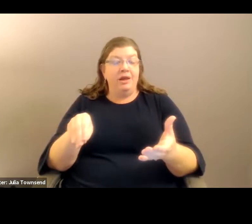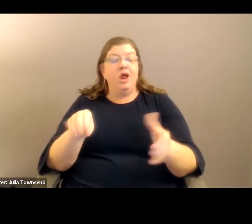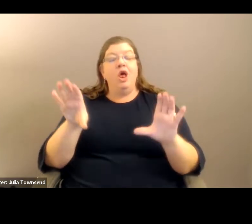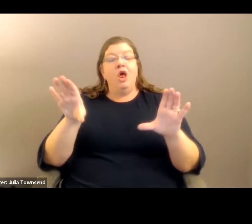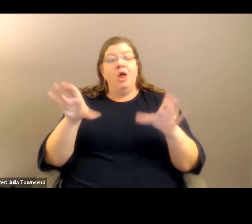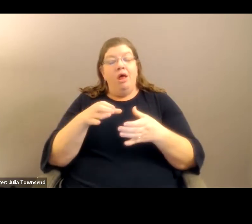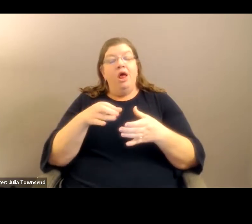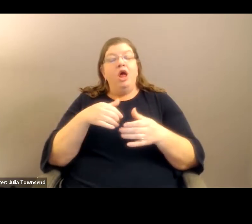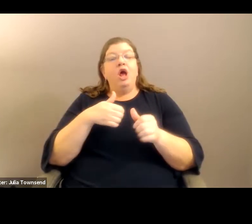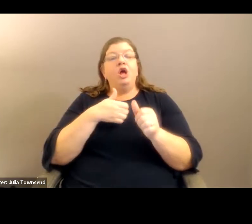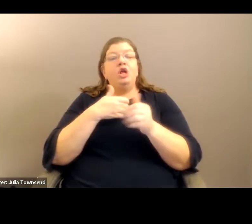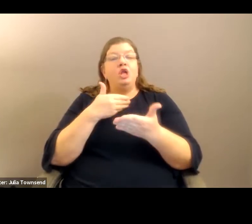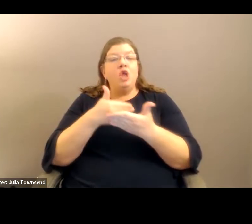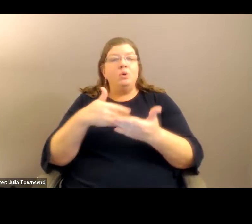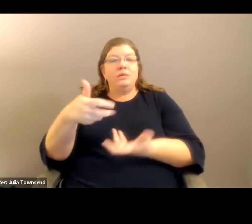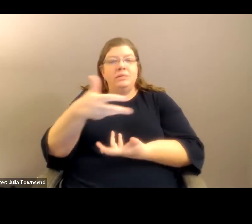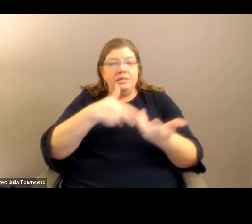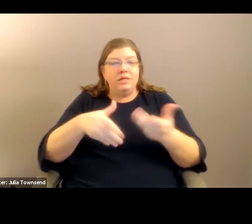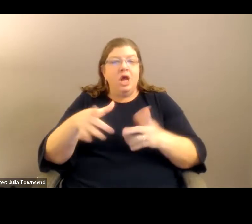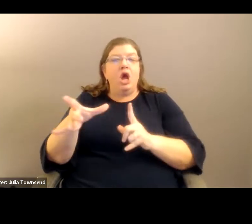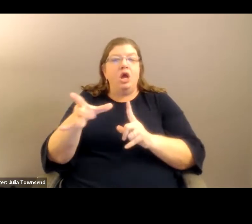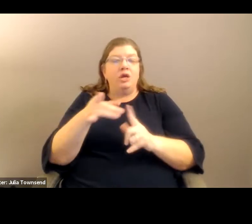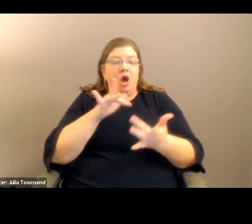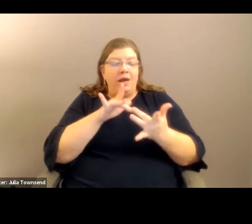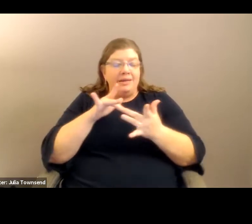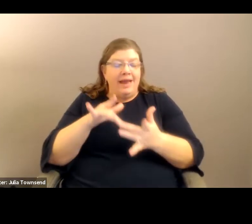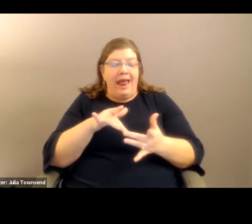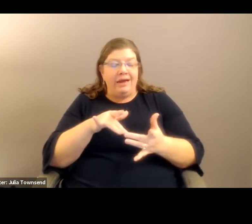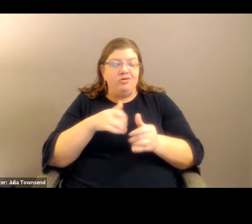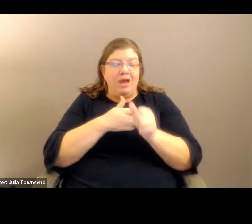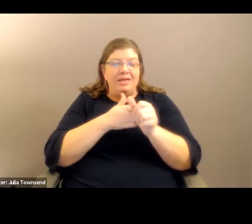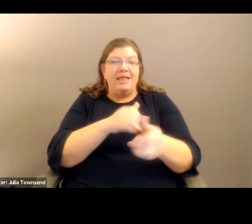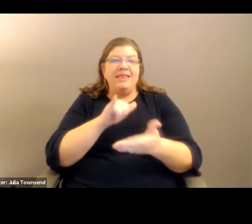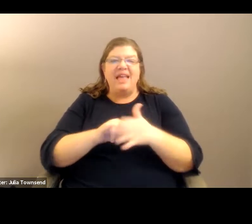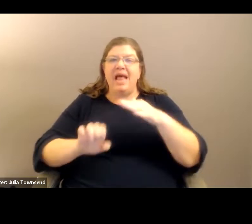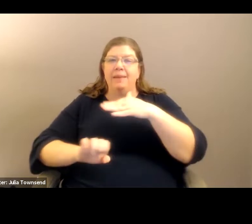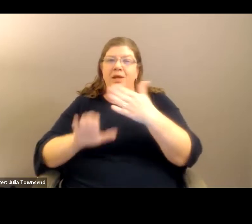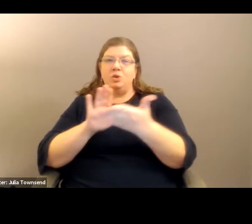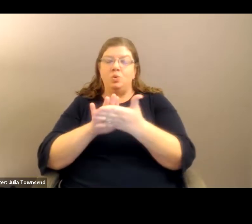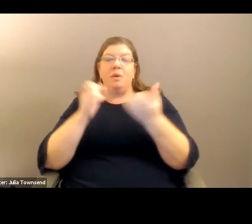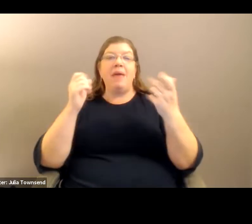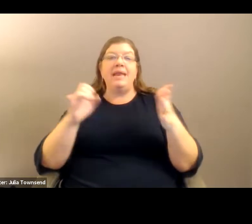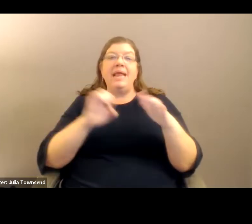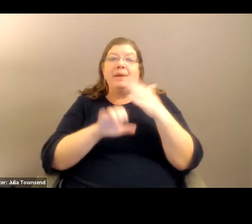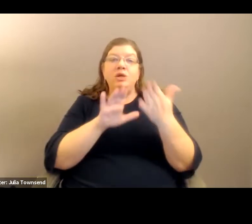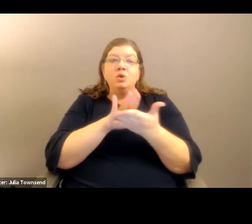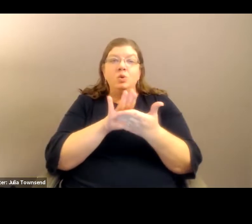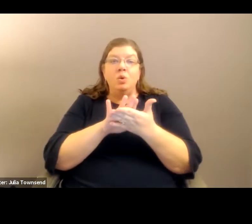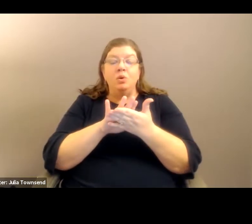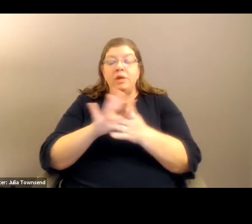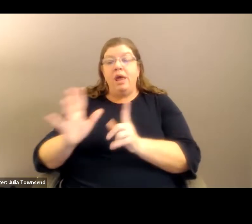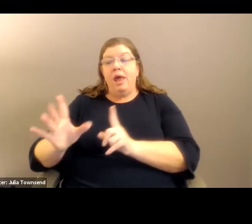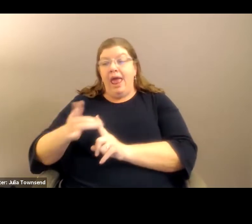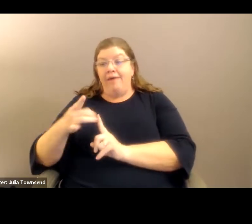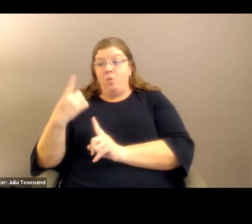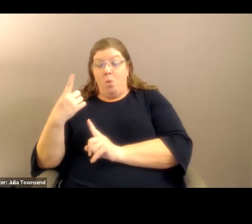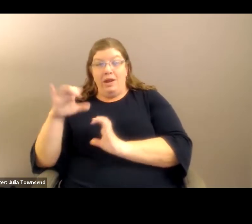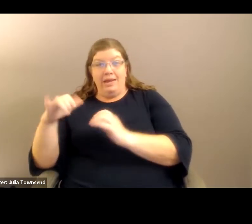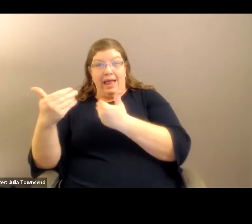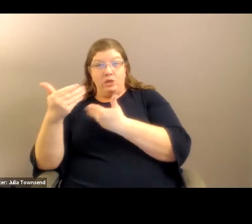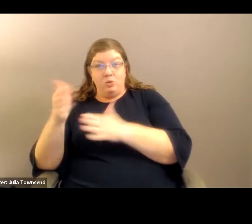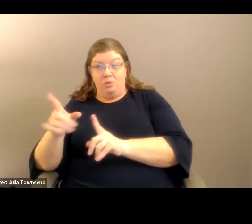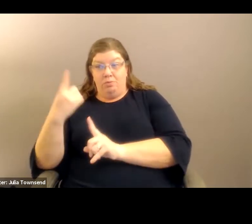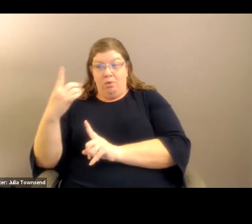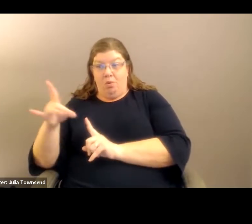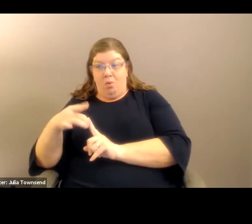contact tracing, you'll see that occurring within elementary schools. So we know many of the elementary schools will have a case in a classroom, and